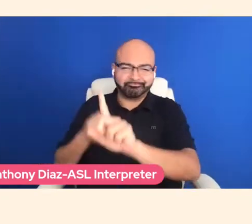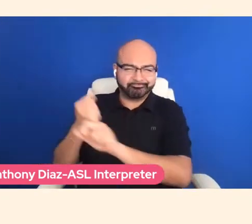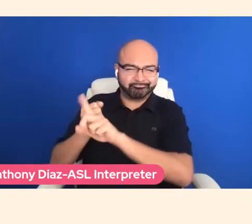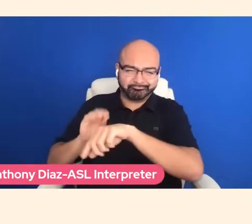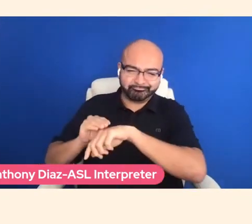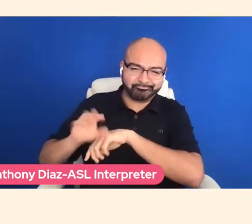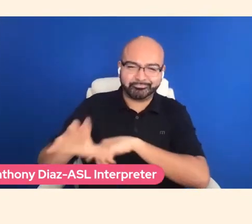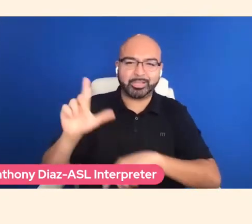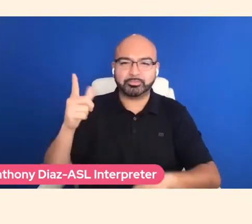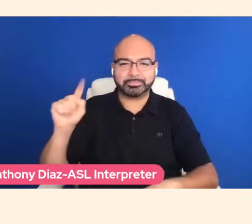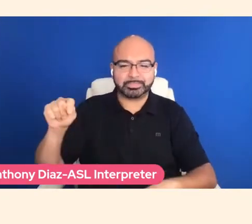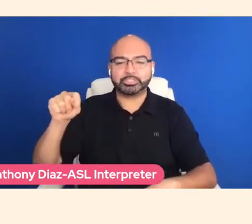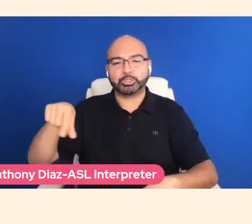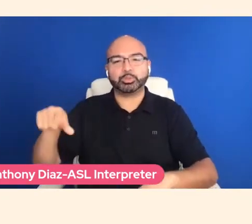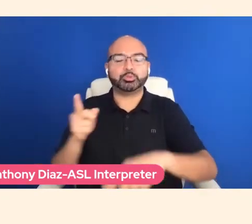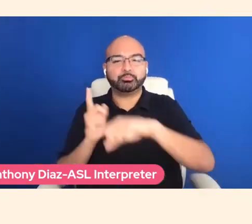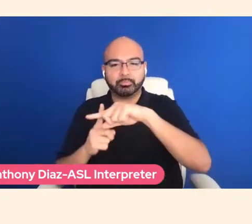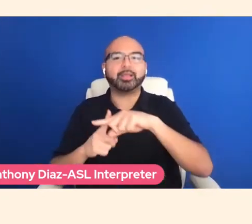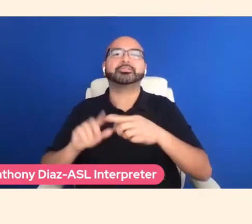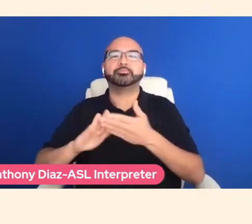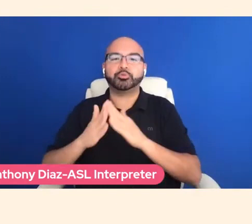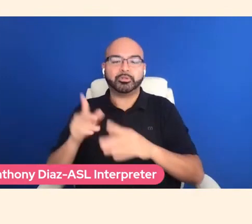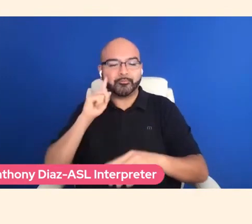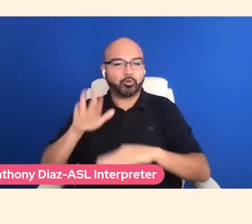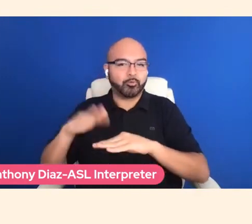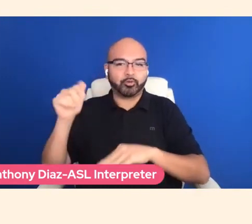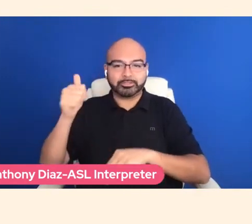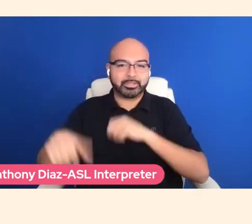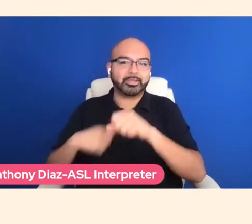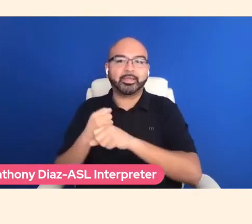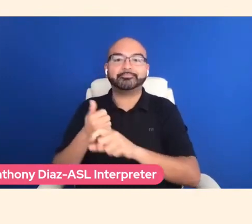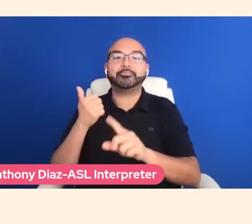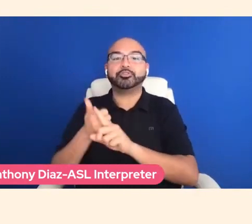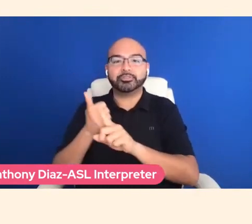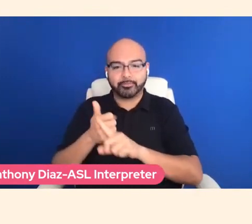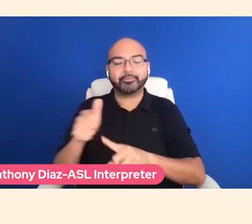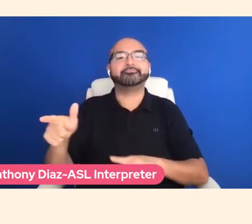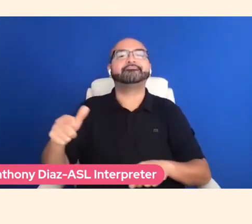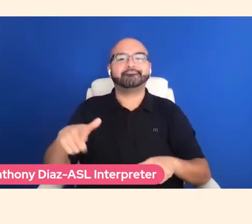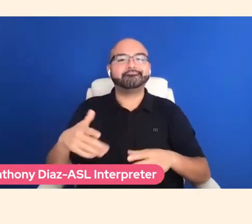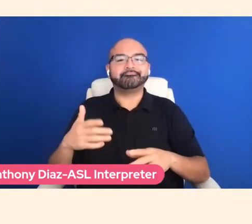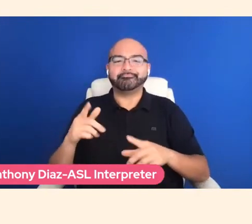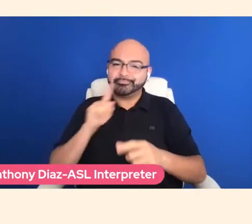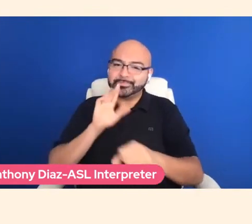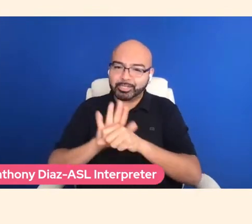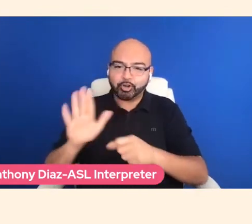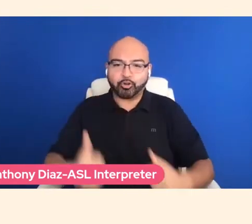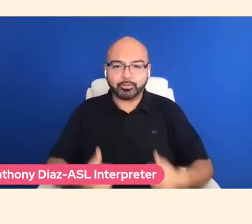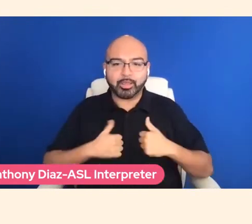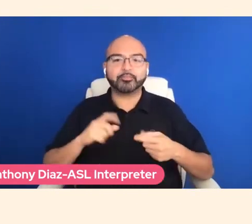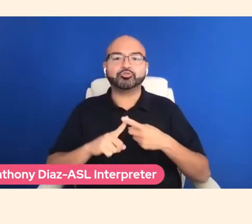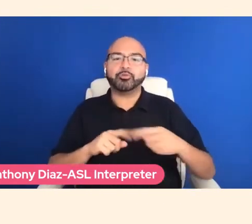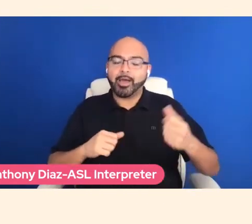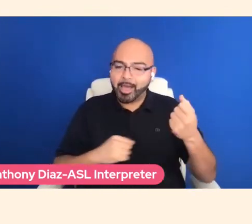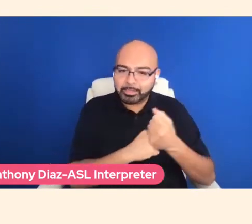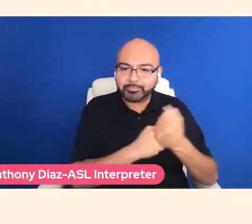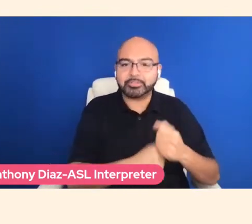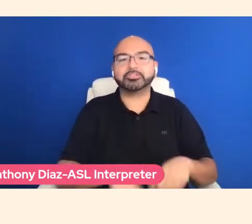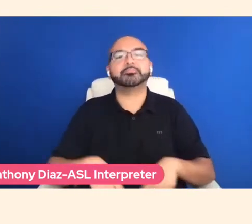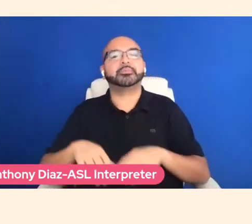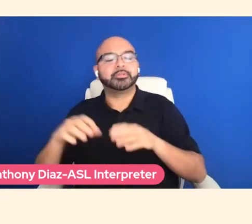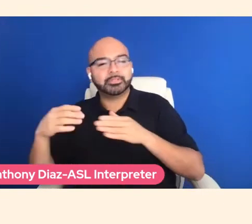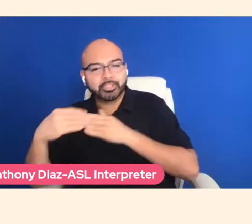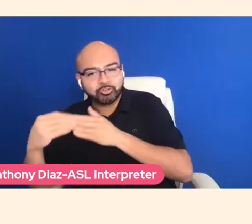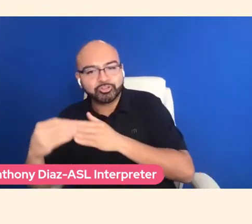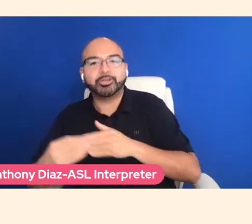a decade. She's a Baltimore transplant who has dedicated her life to activism, advocacy, leadership, and speaking out